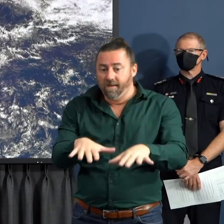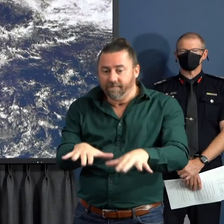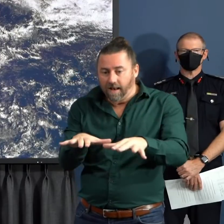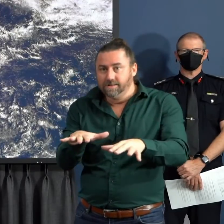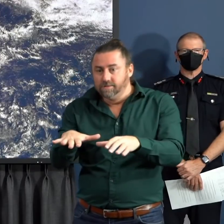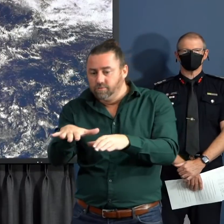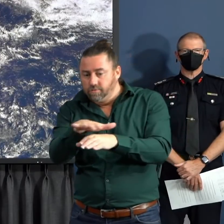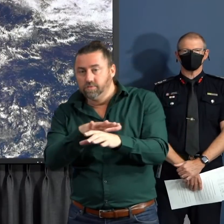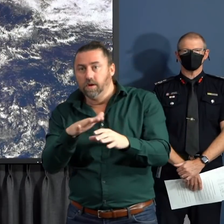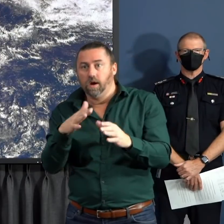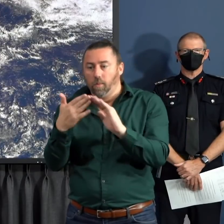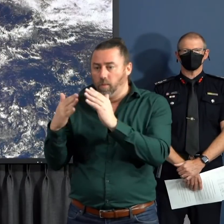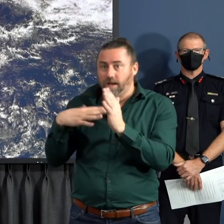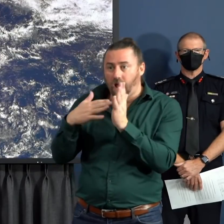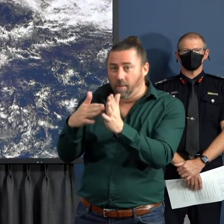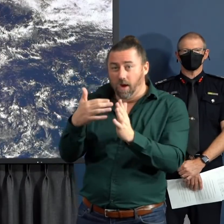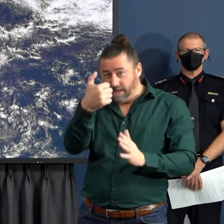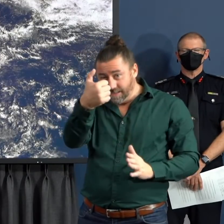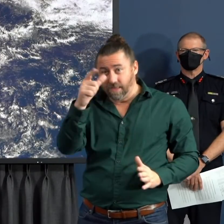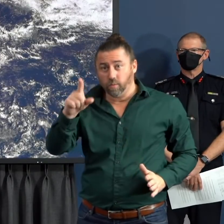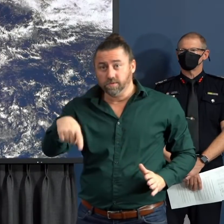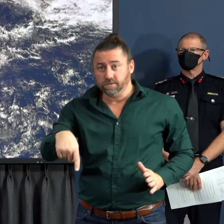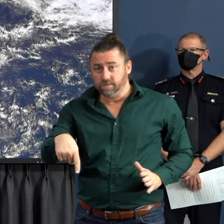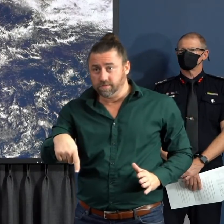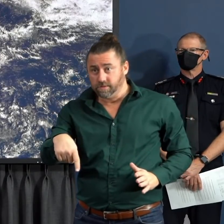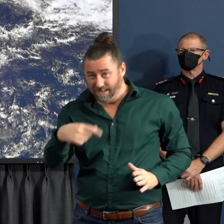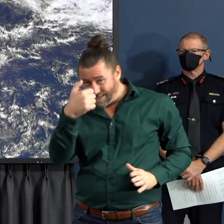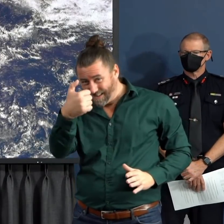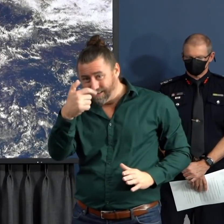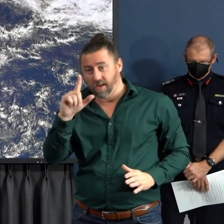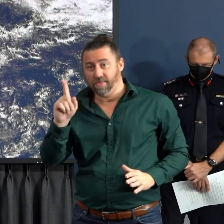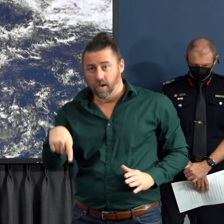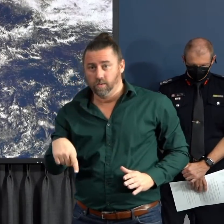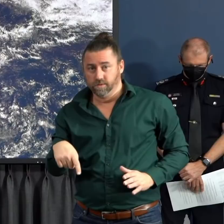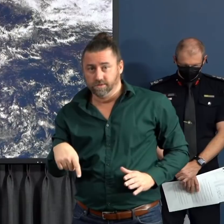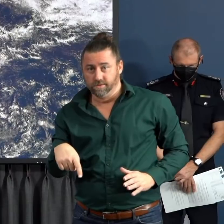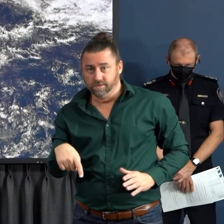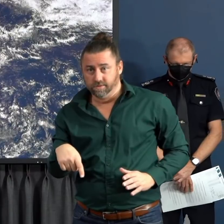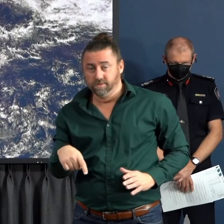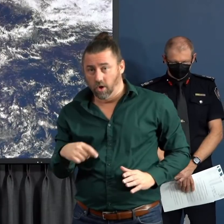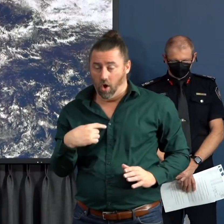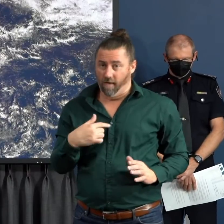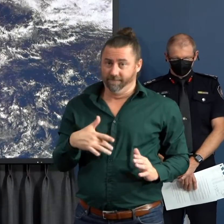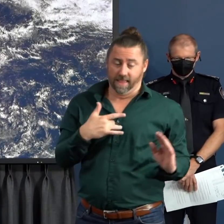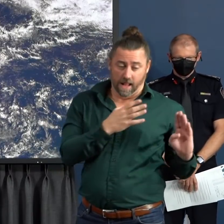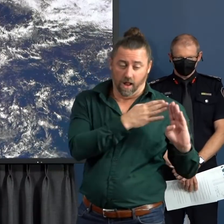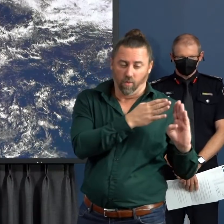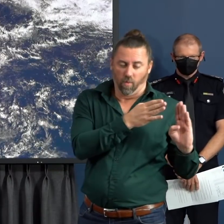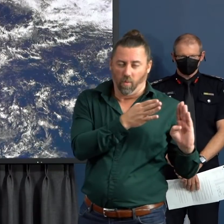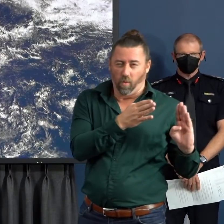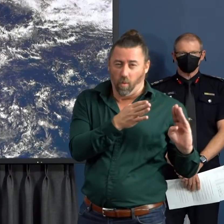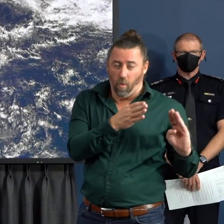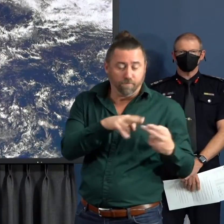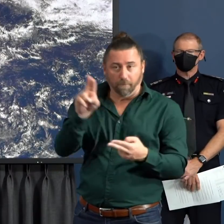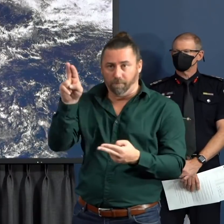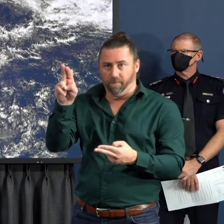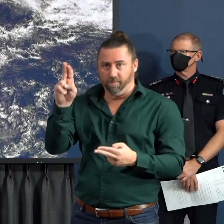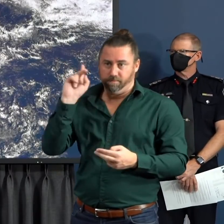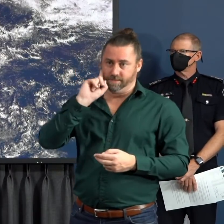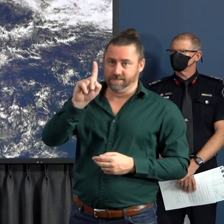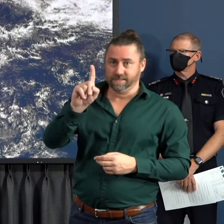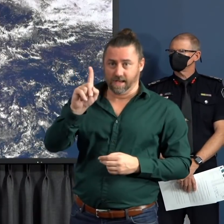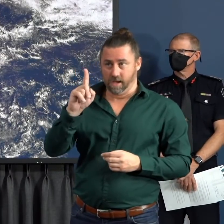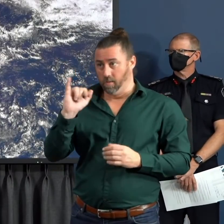community assistance. This would have substantially increased over the last 24 hours.